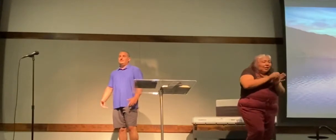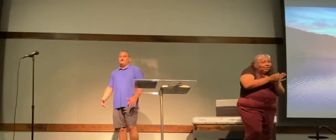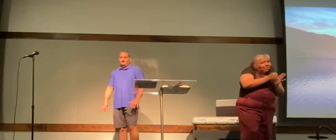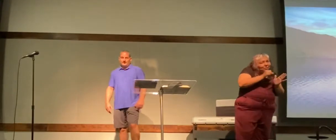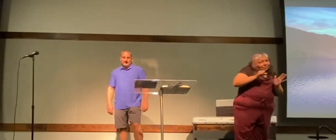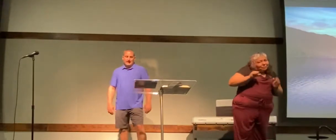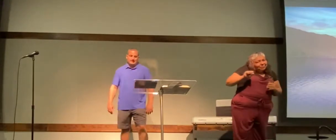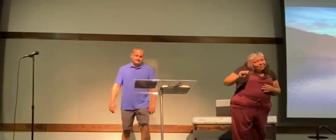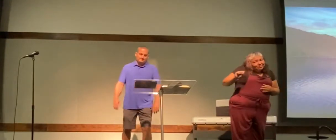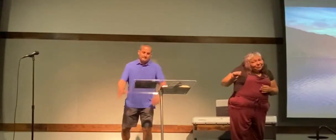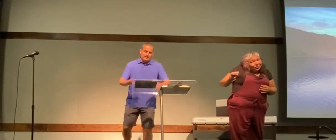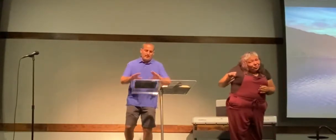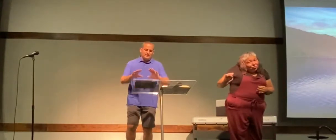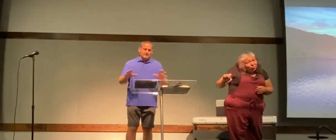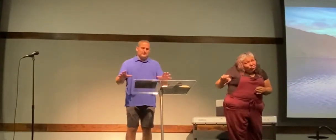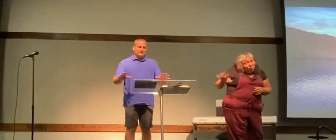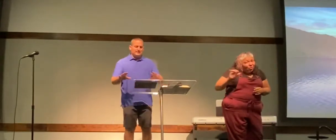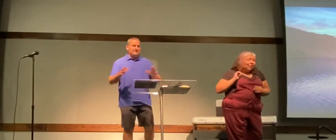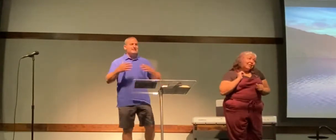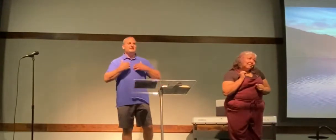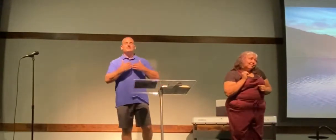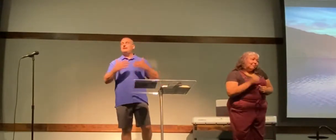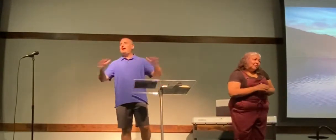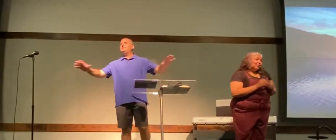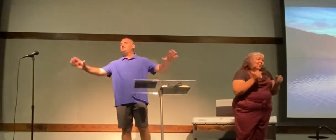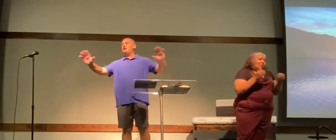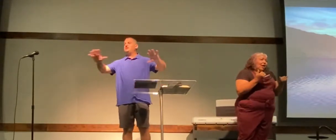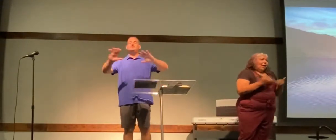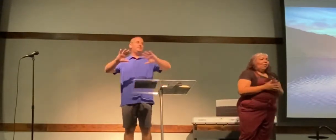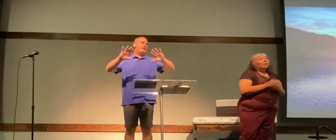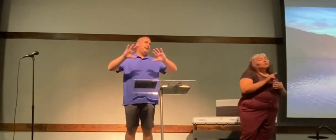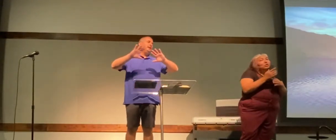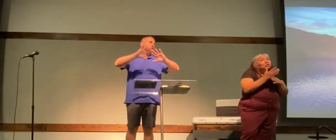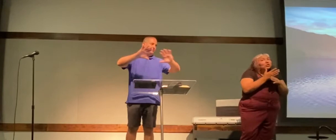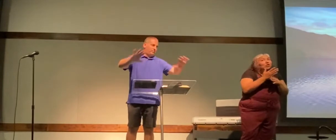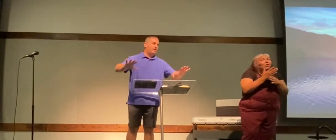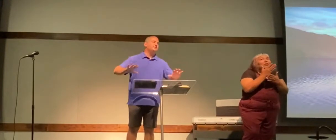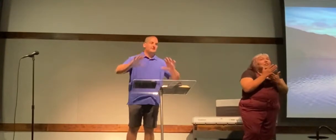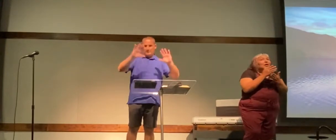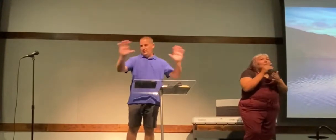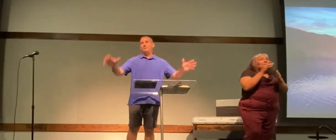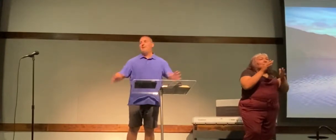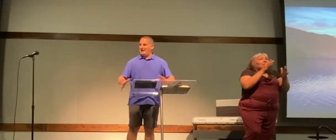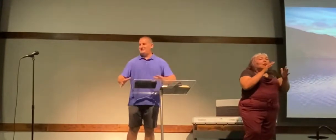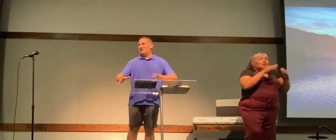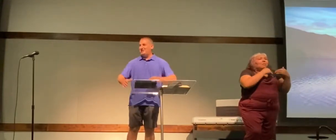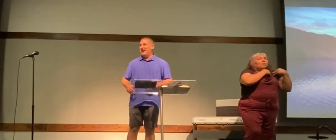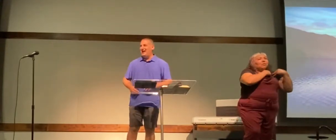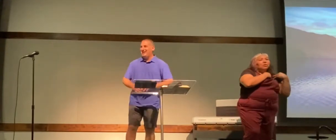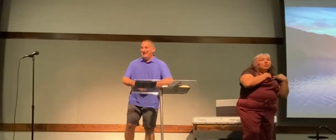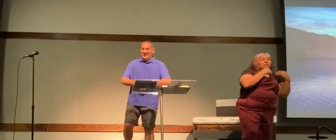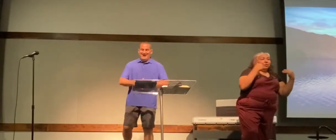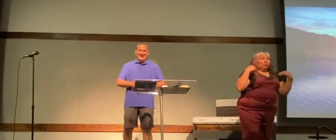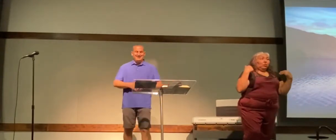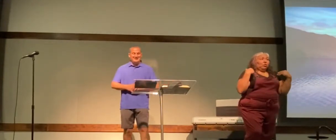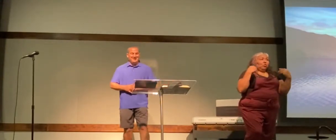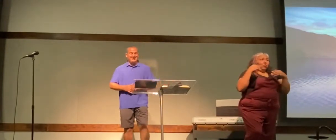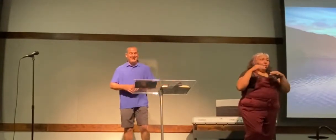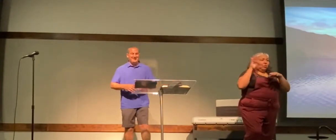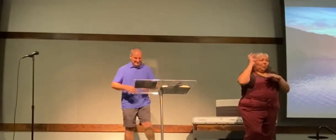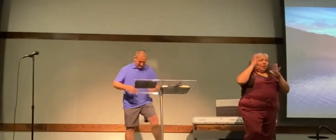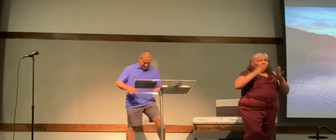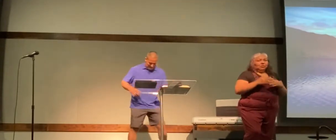And anyhow, so that's just, I'm just sharing some of the burdens of a youth pastor, okay? And